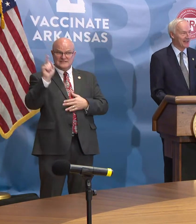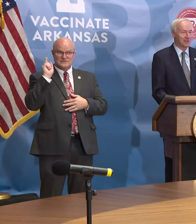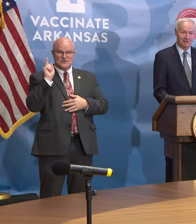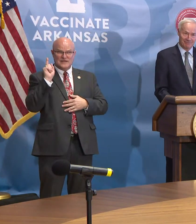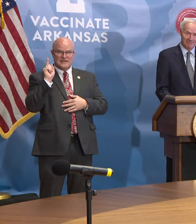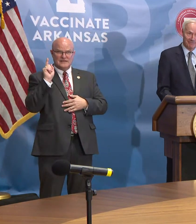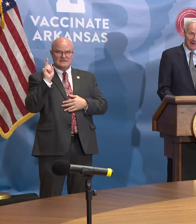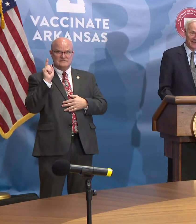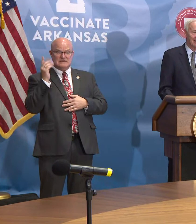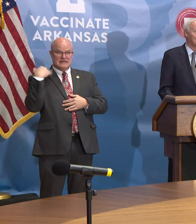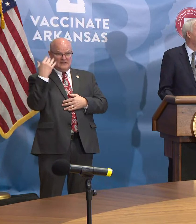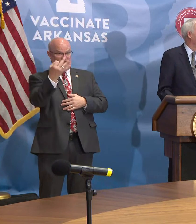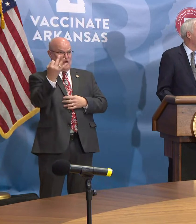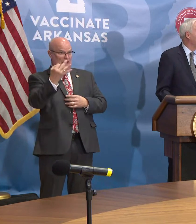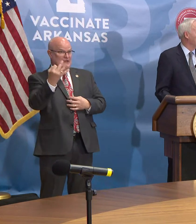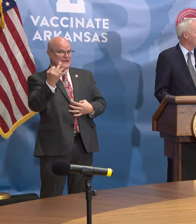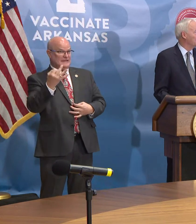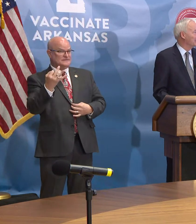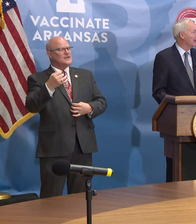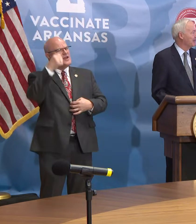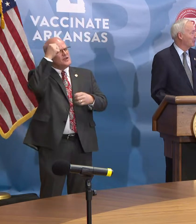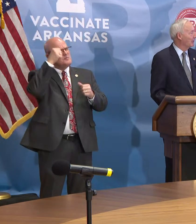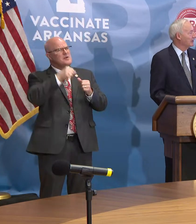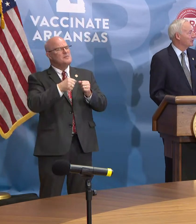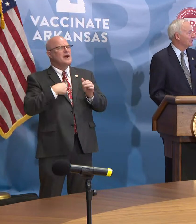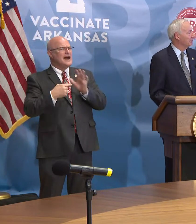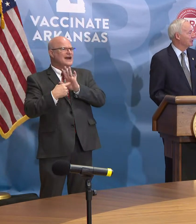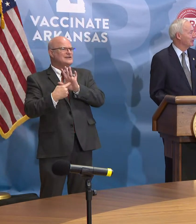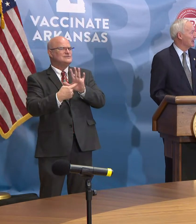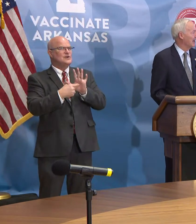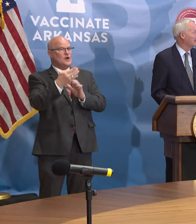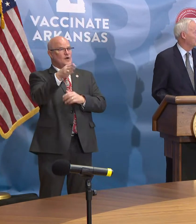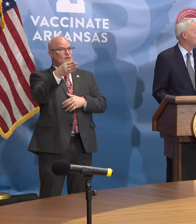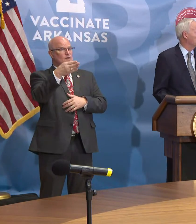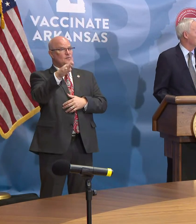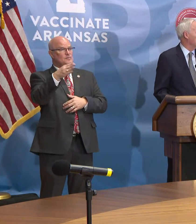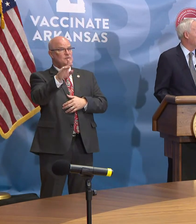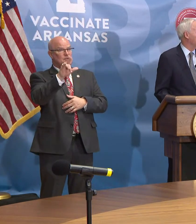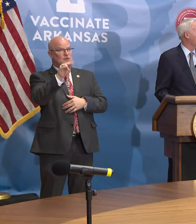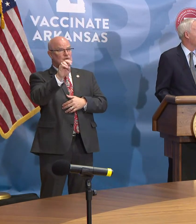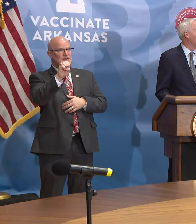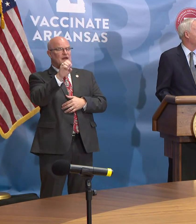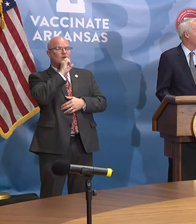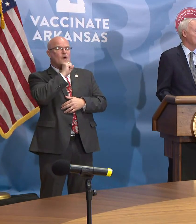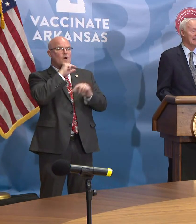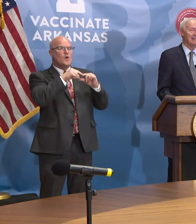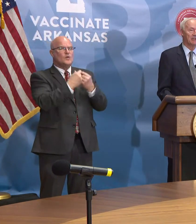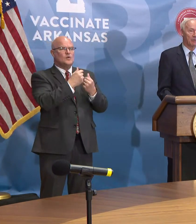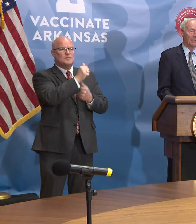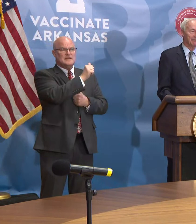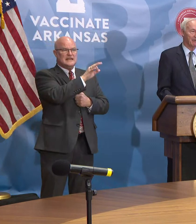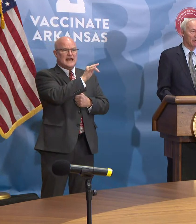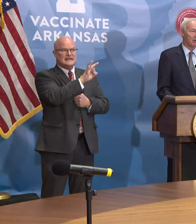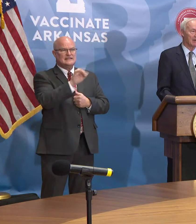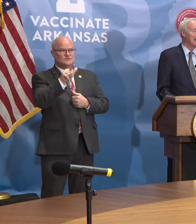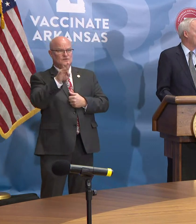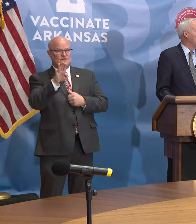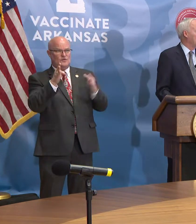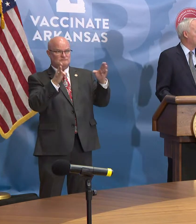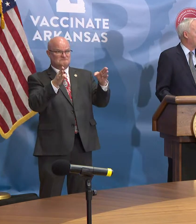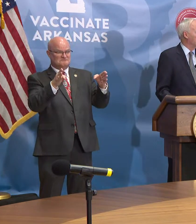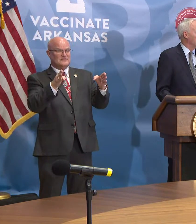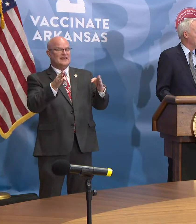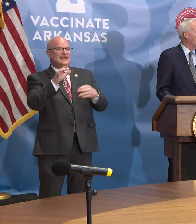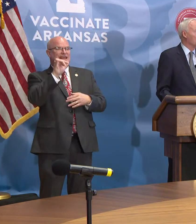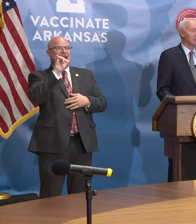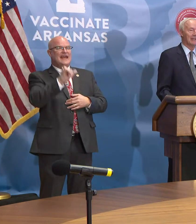It was last Friday, and you remember that I pointed to the blue line, which was the age group of 19 to 24,